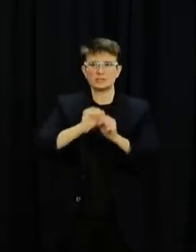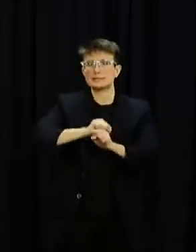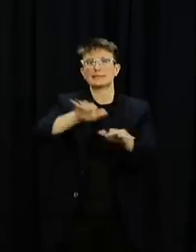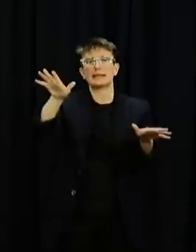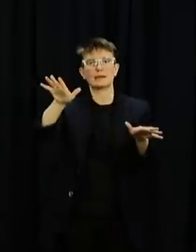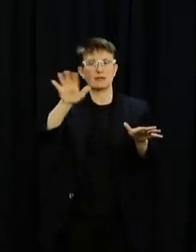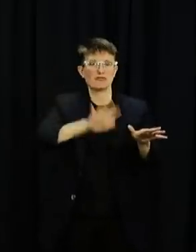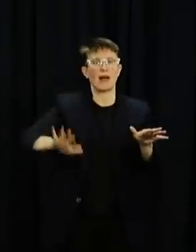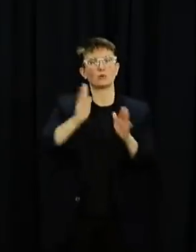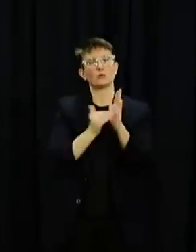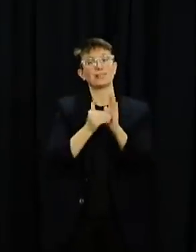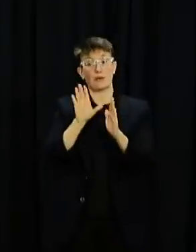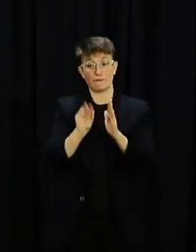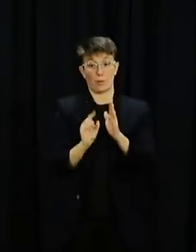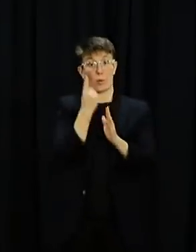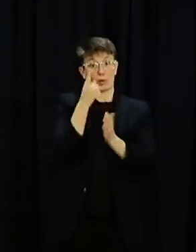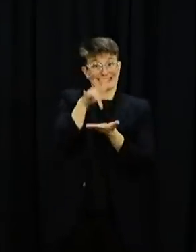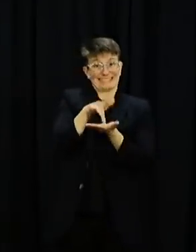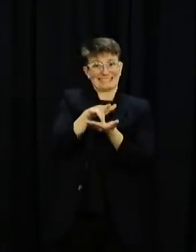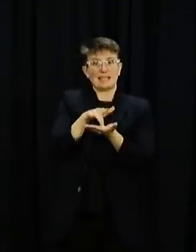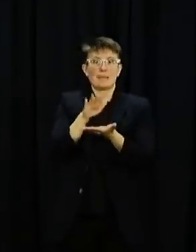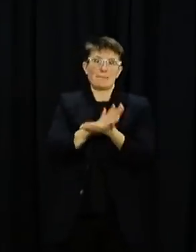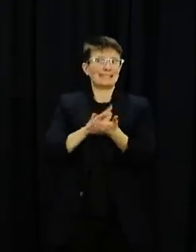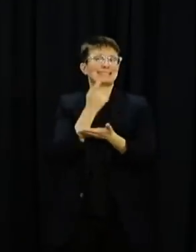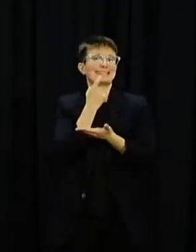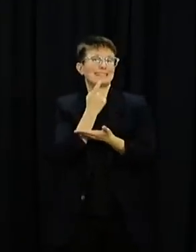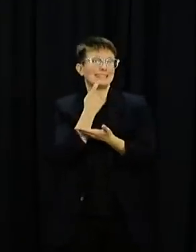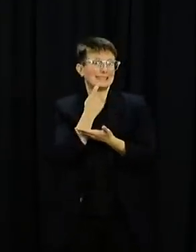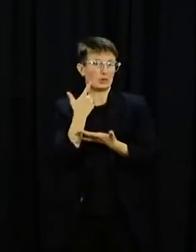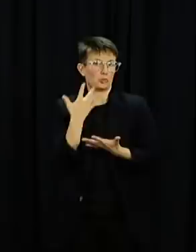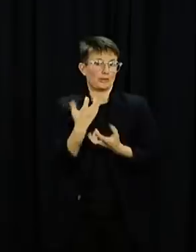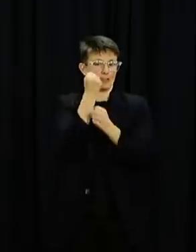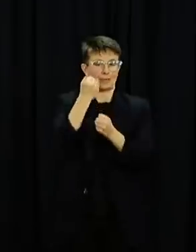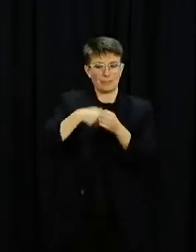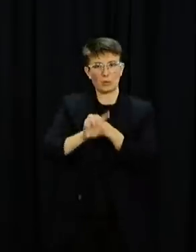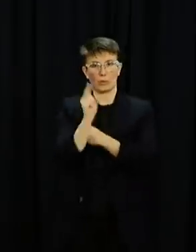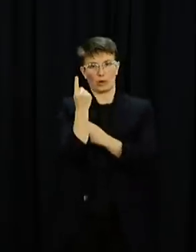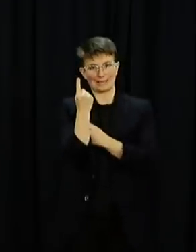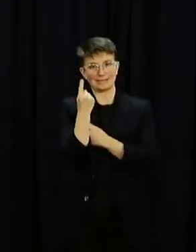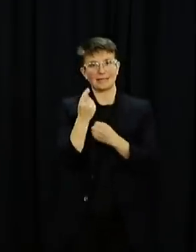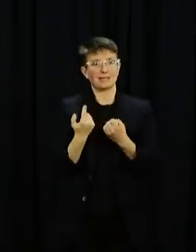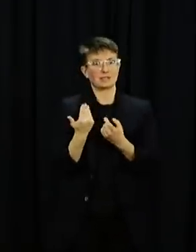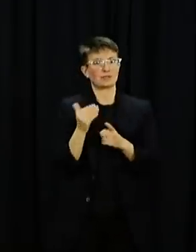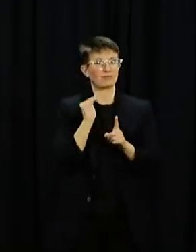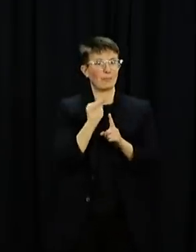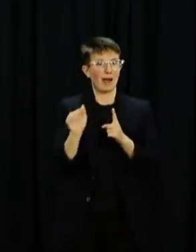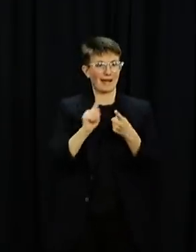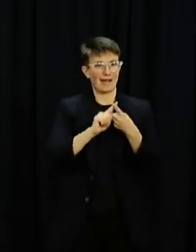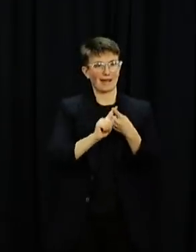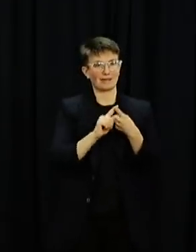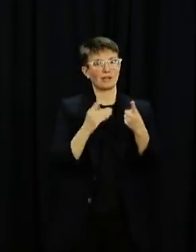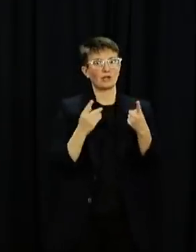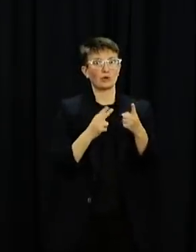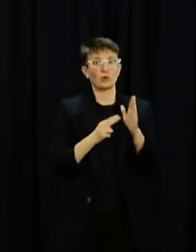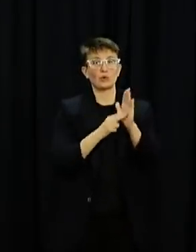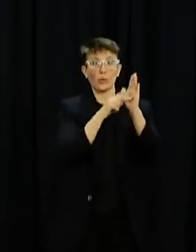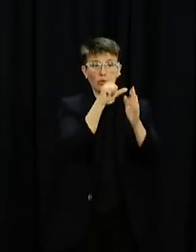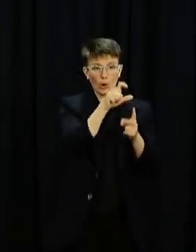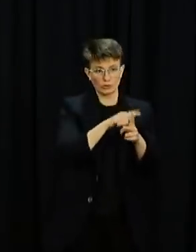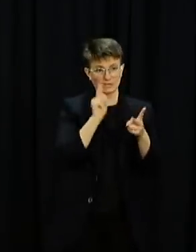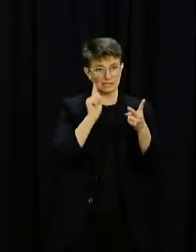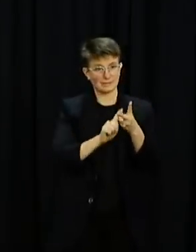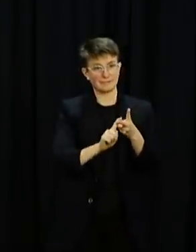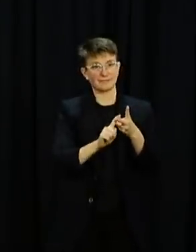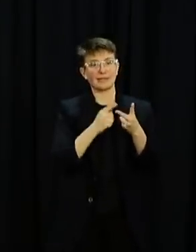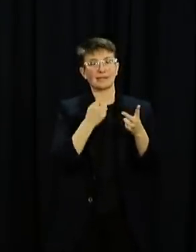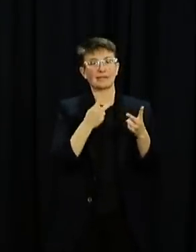reminder that testing stations are at Northcote, Eden Terrace, Henderson, Newlyn, Wiri and Otara,